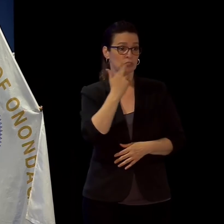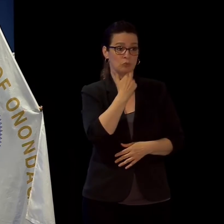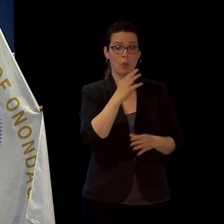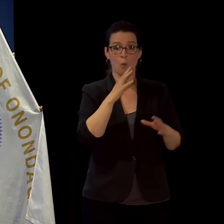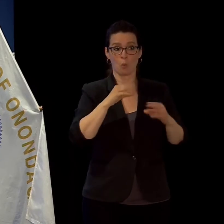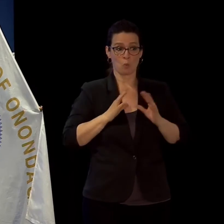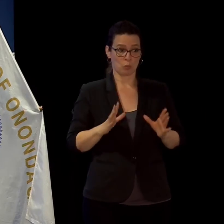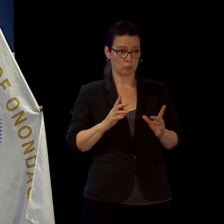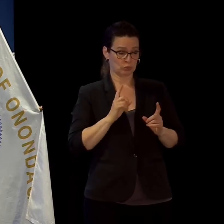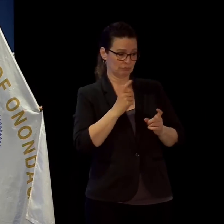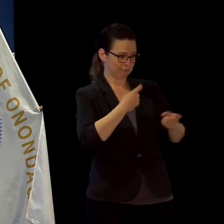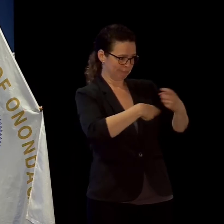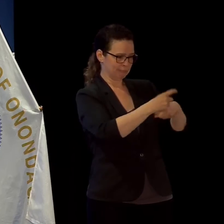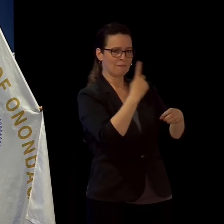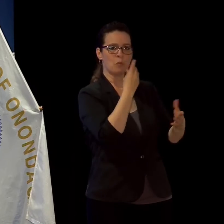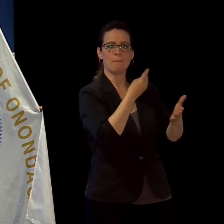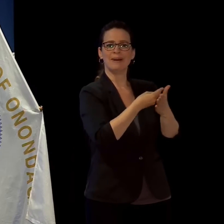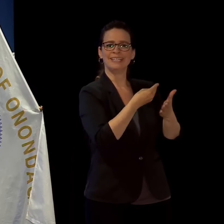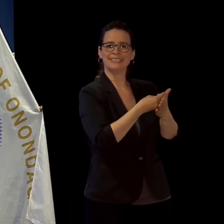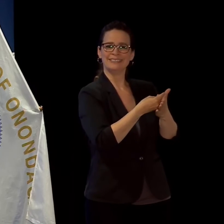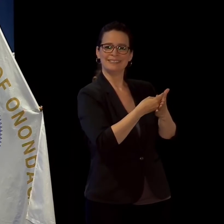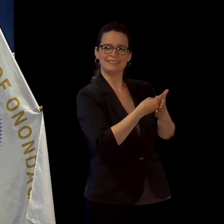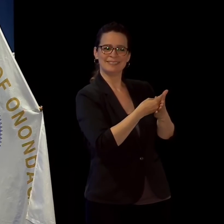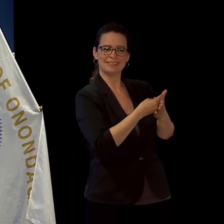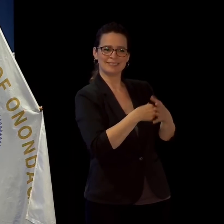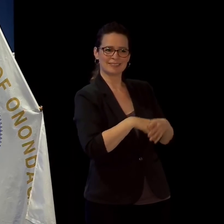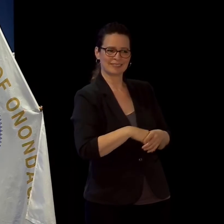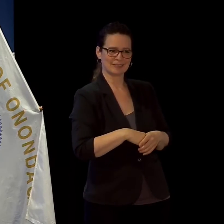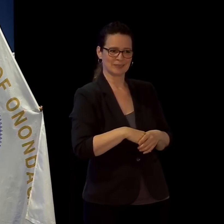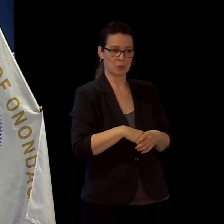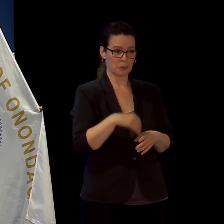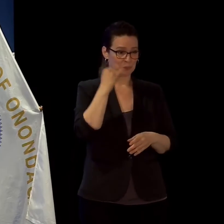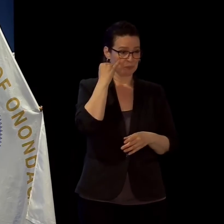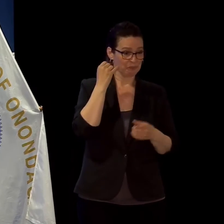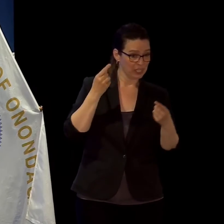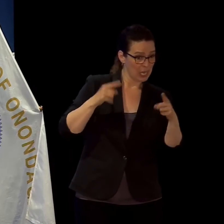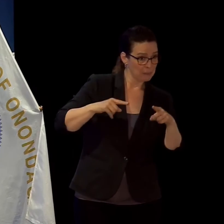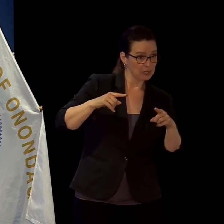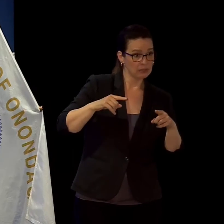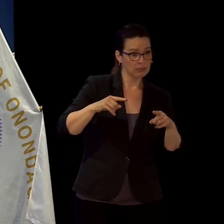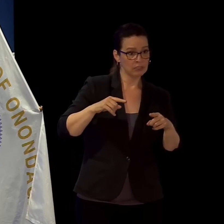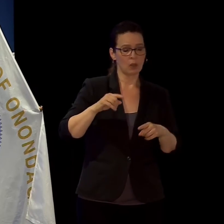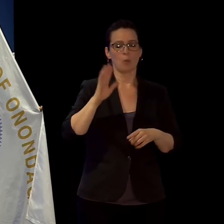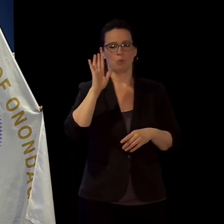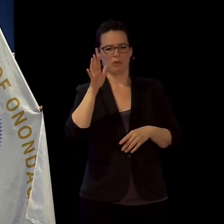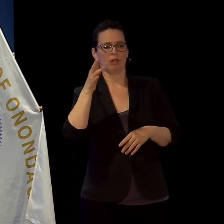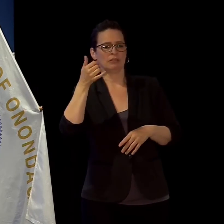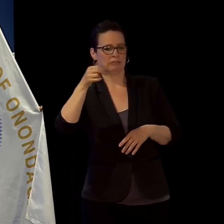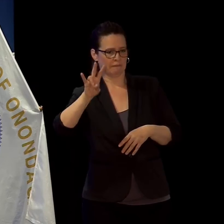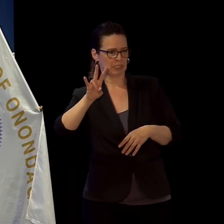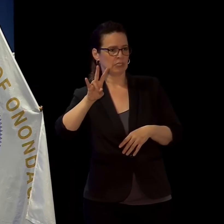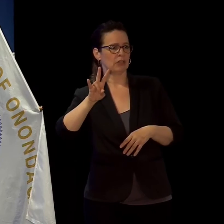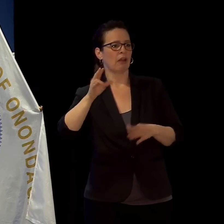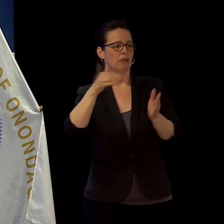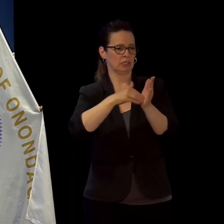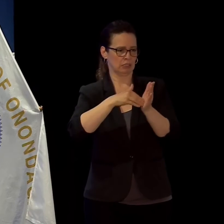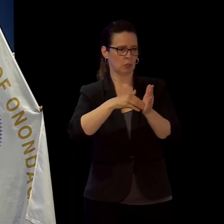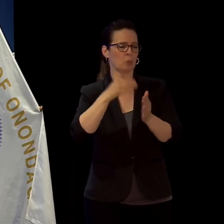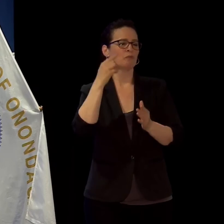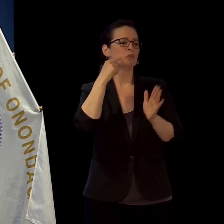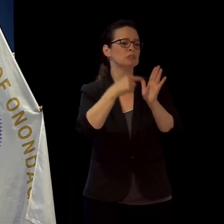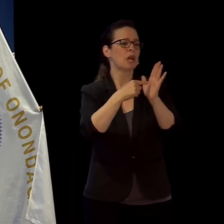we go through that, and on May 17th, we know that there's $75,000 worth of vouchers that never got redeemed. We will go back out to the